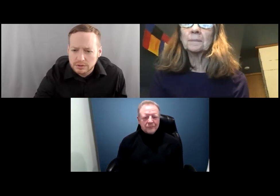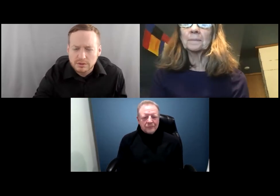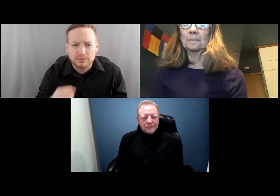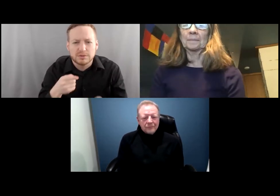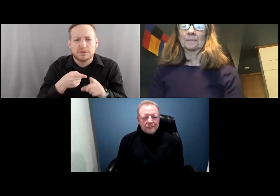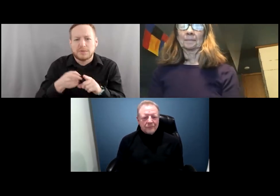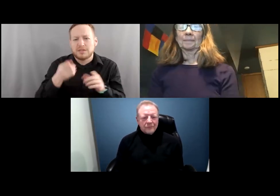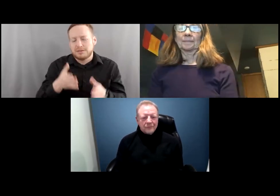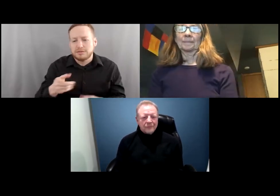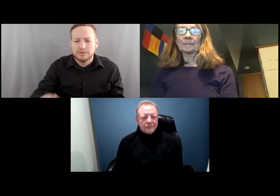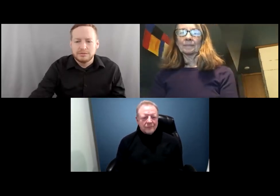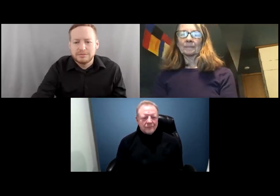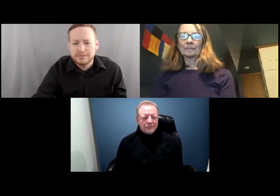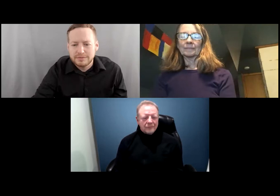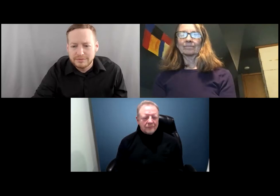specialist.